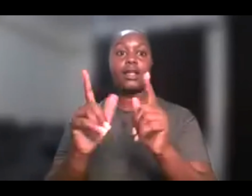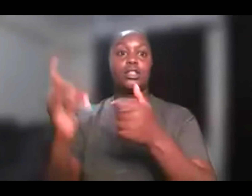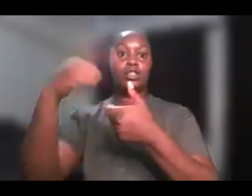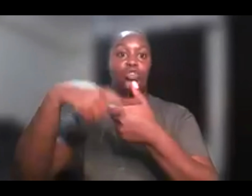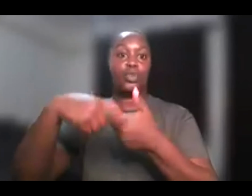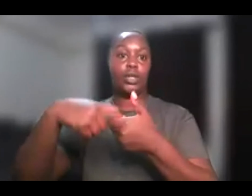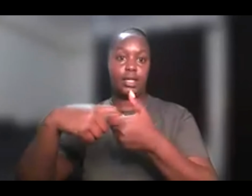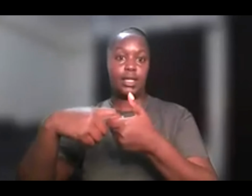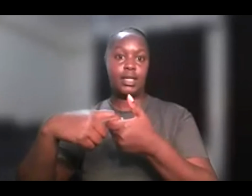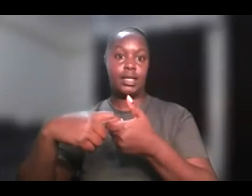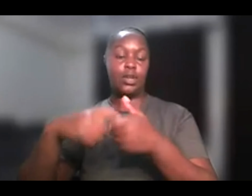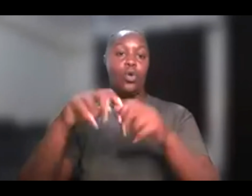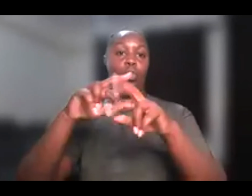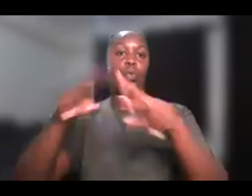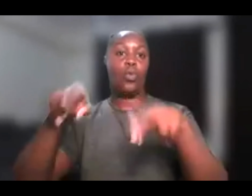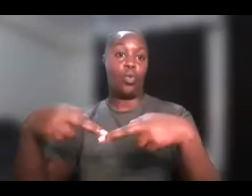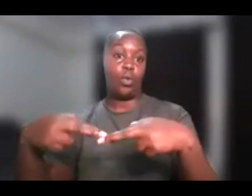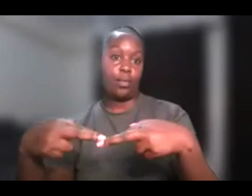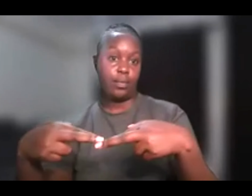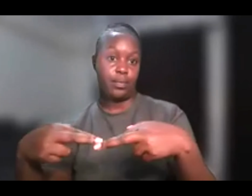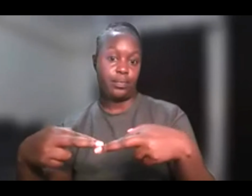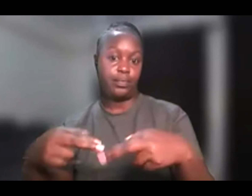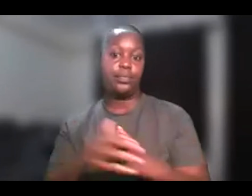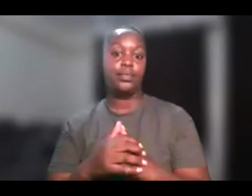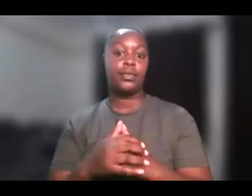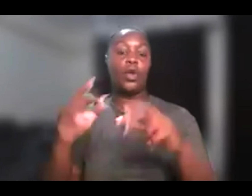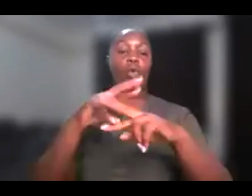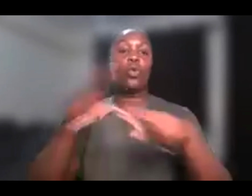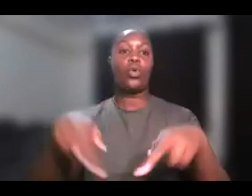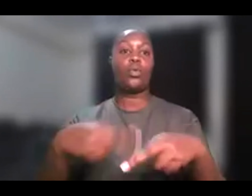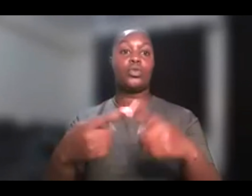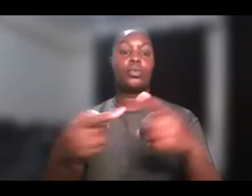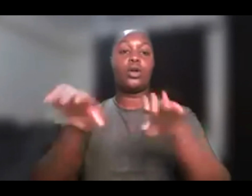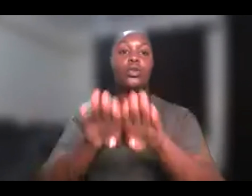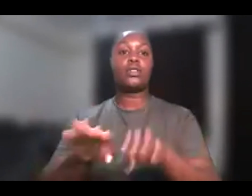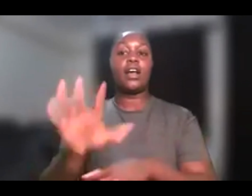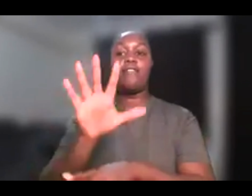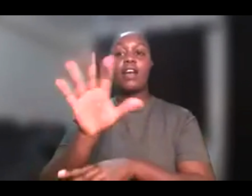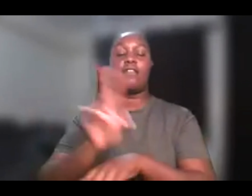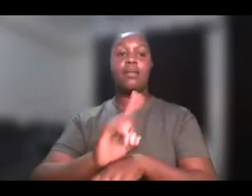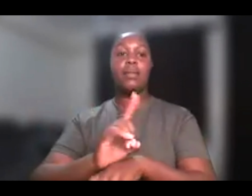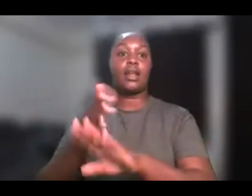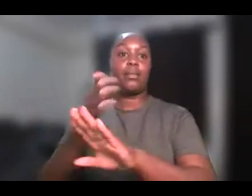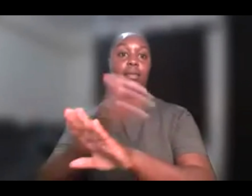the rooms will be closed 5 minutes before the end of the session, and then you will be required to